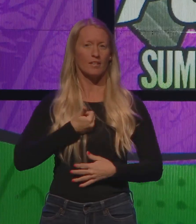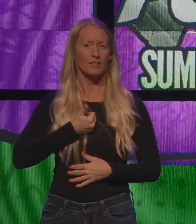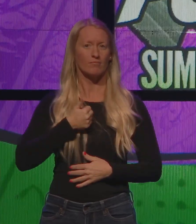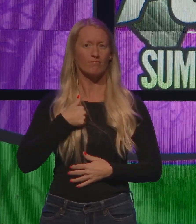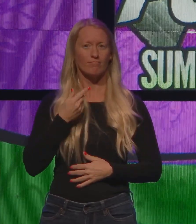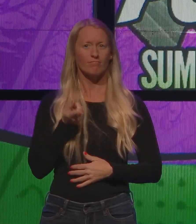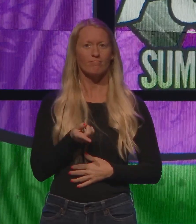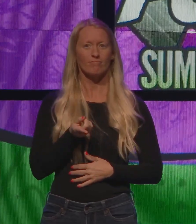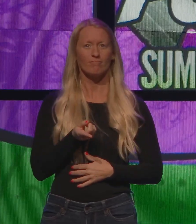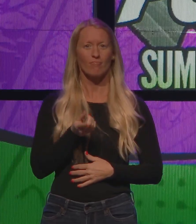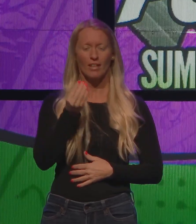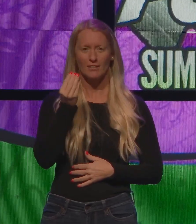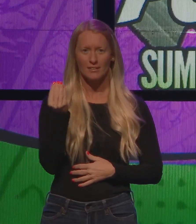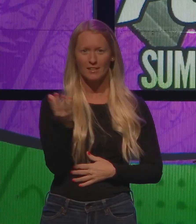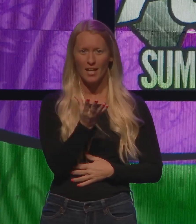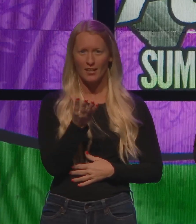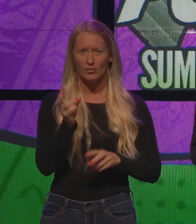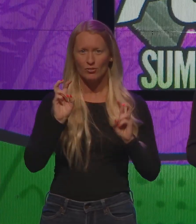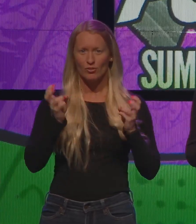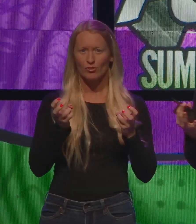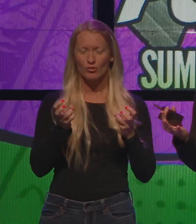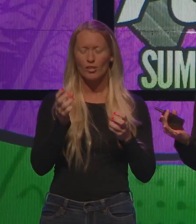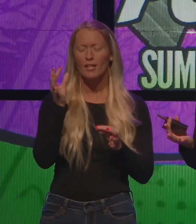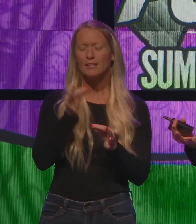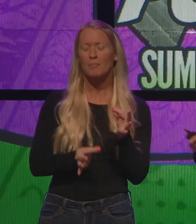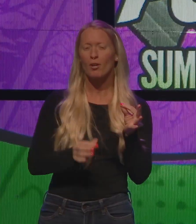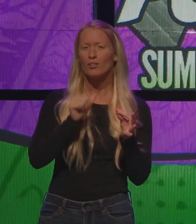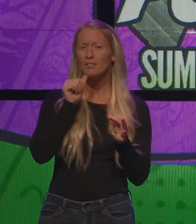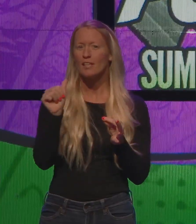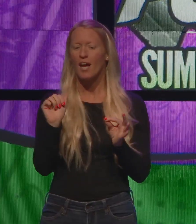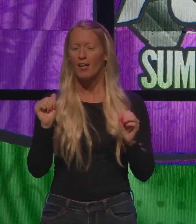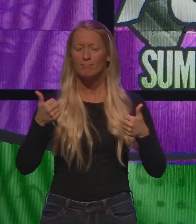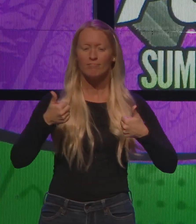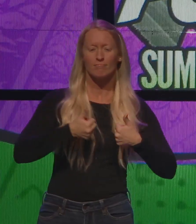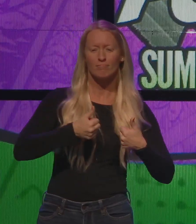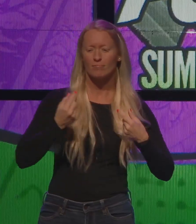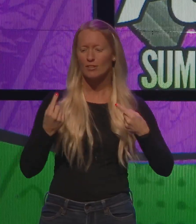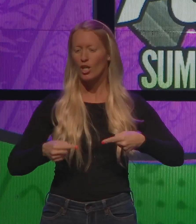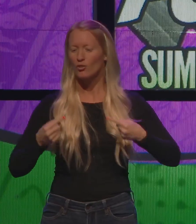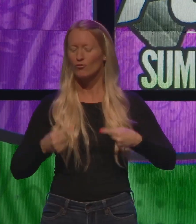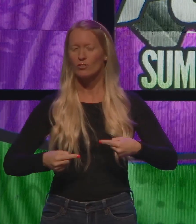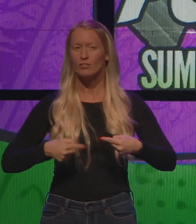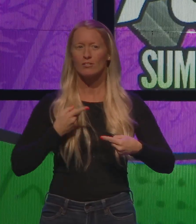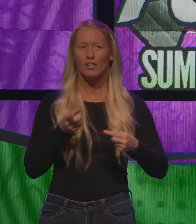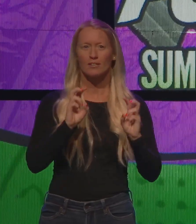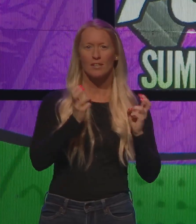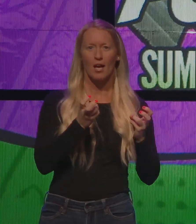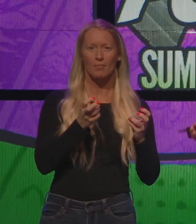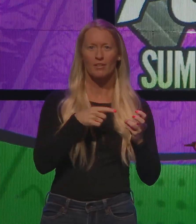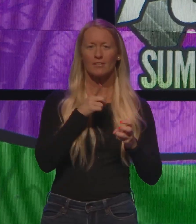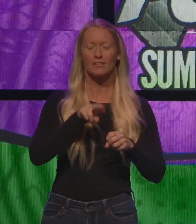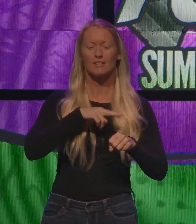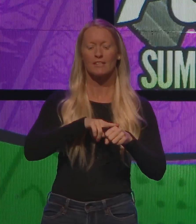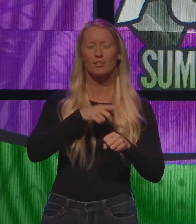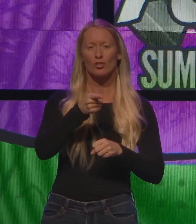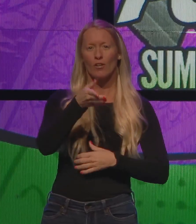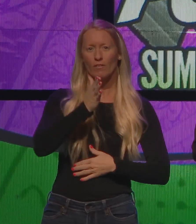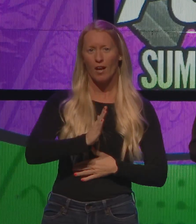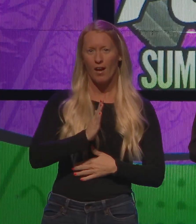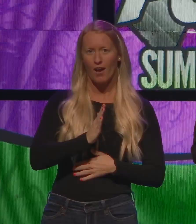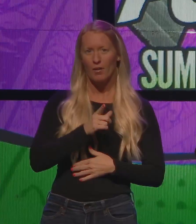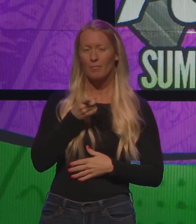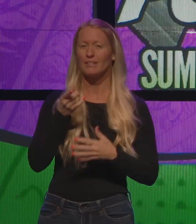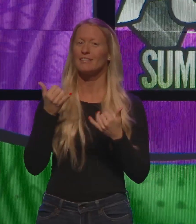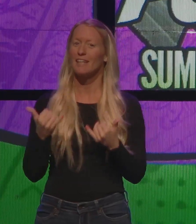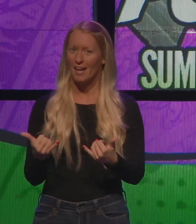simple, non-controversial topics. As you know, we talked about the nature of God, and today I don't want to let you down.